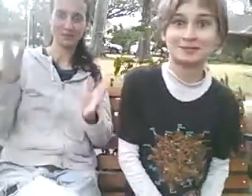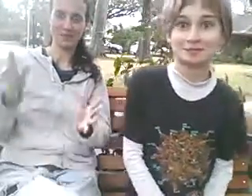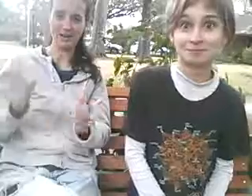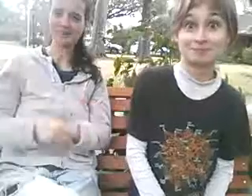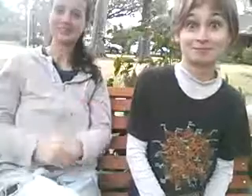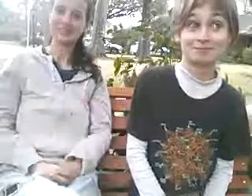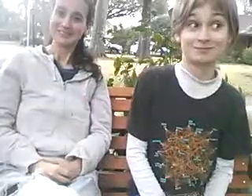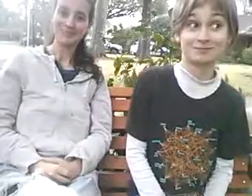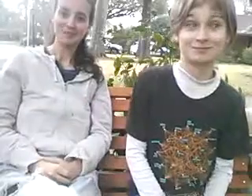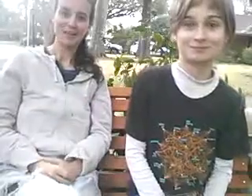time.